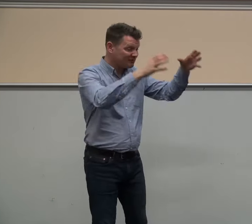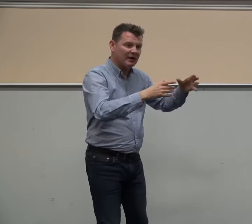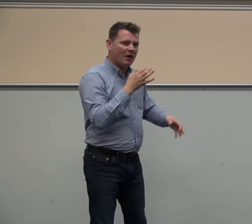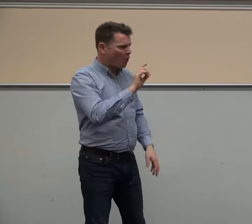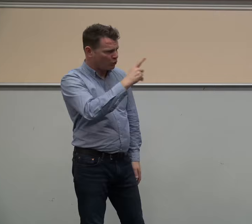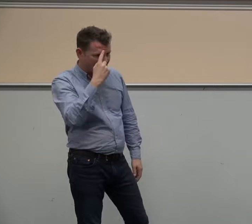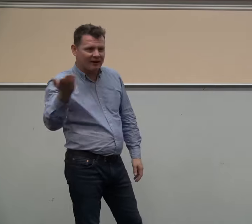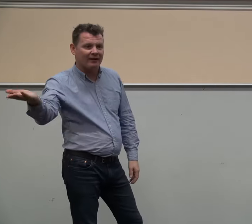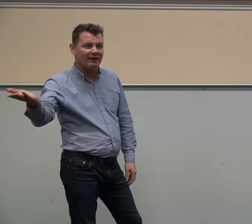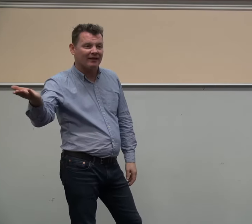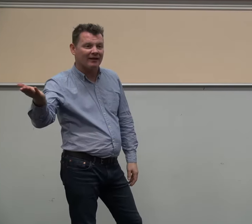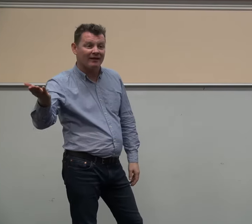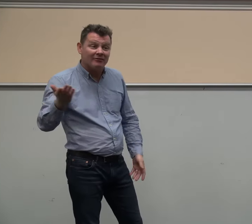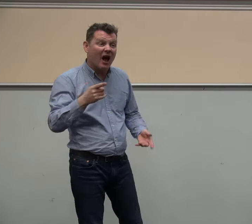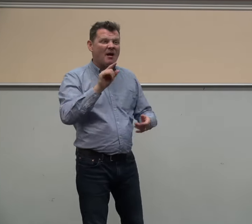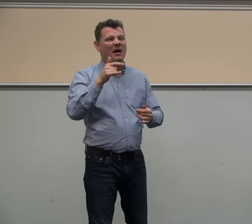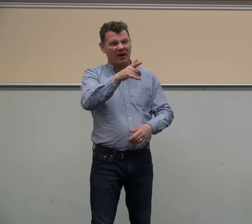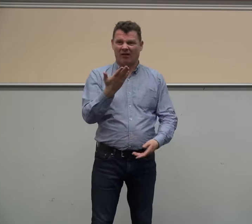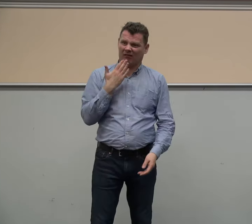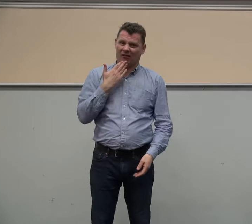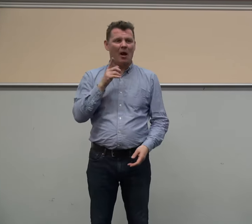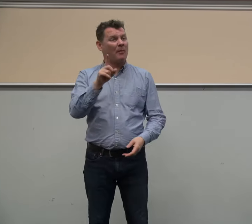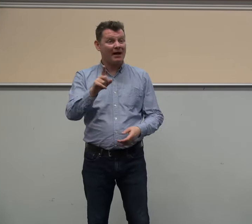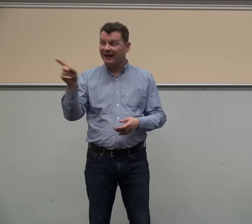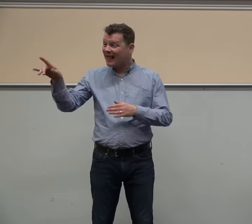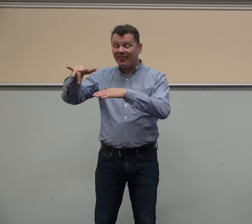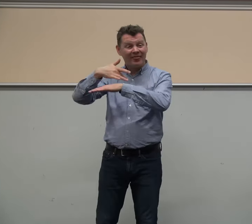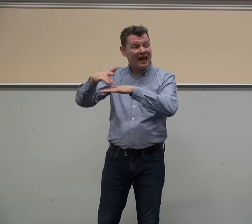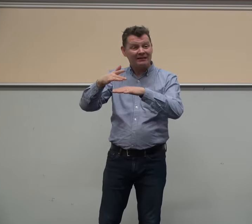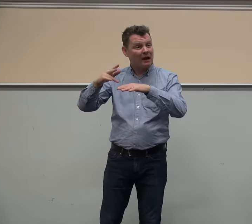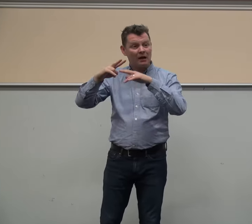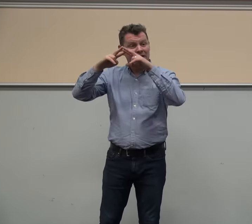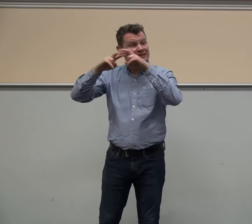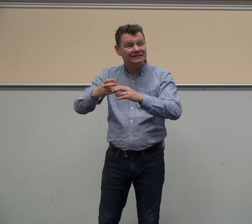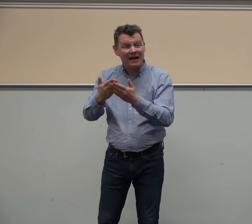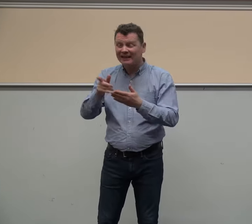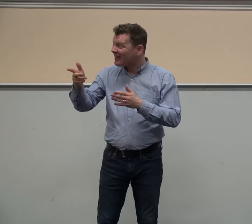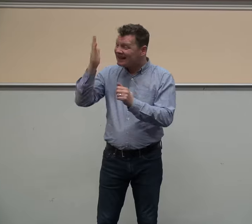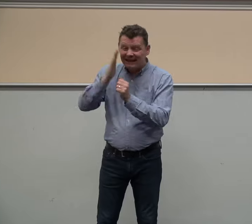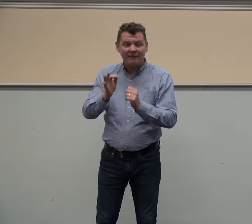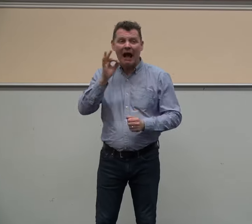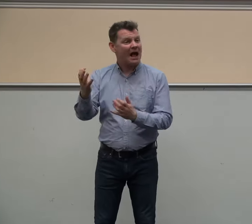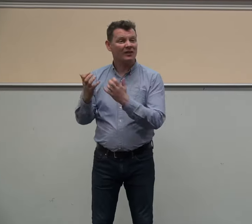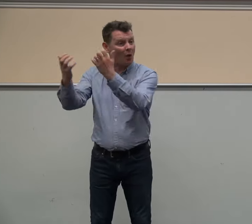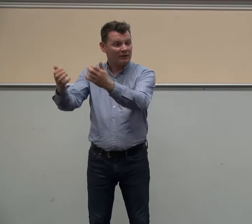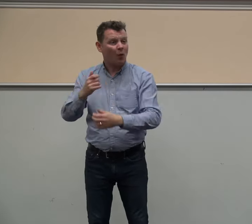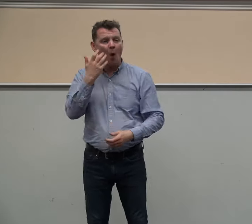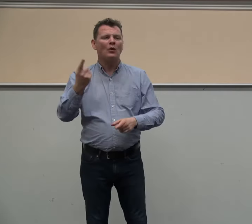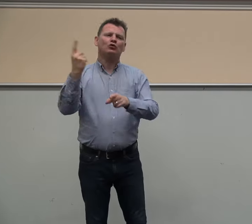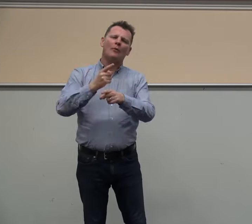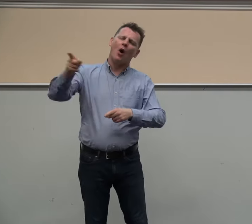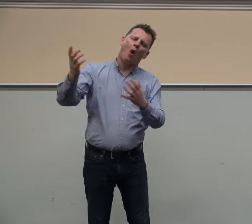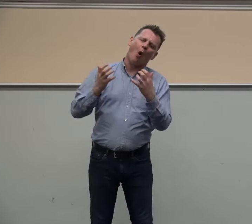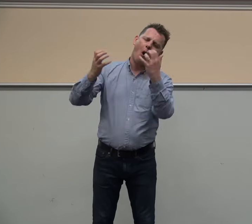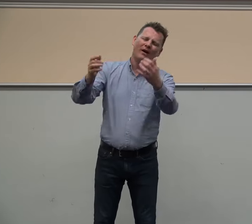it turns out that in theatre studies, almost nobody talks to audiences. Lots of people talk about audiences and how audiences